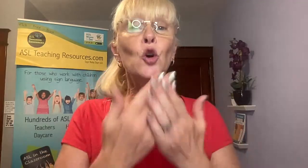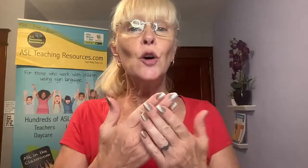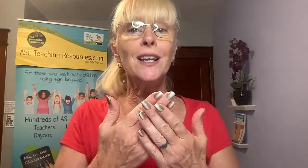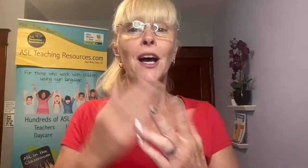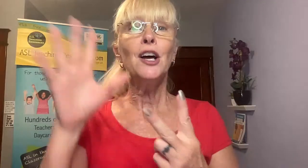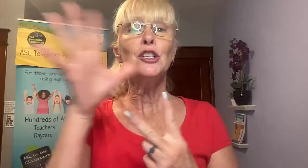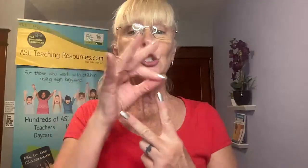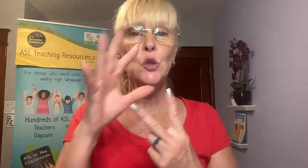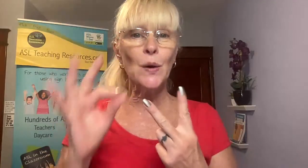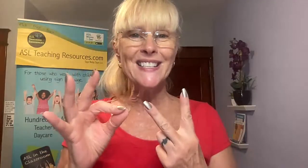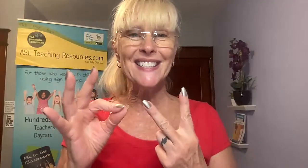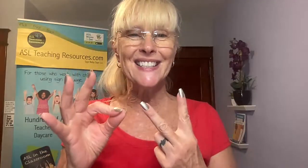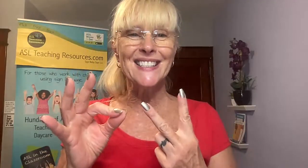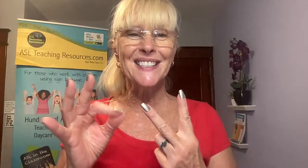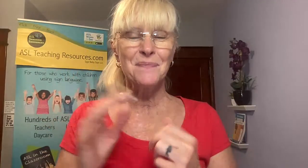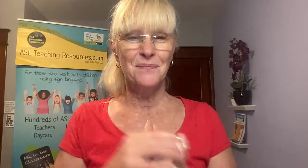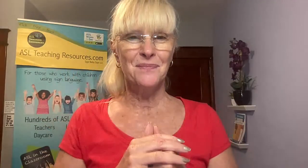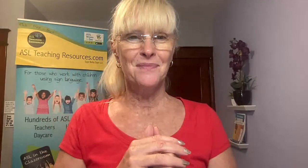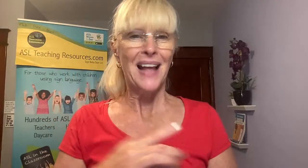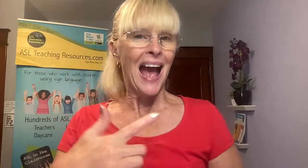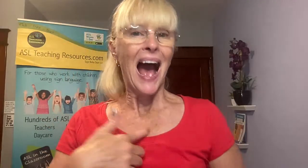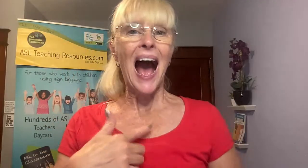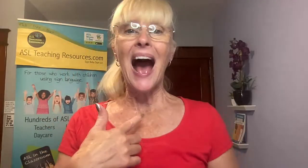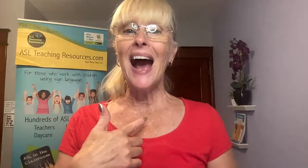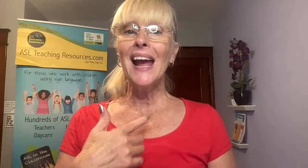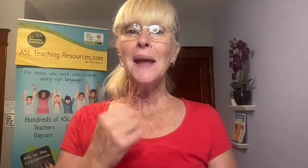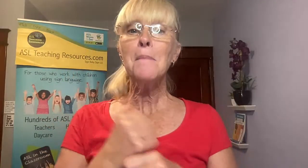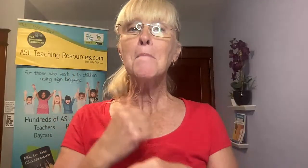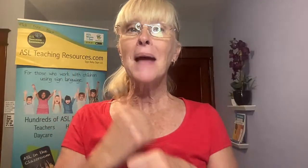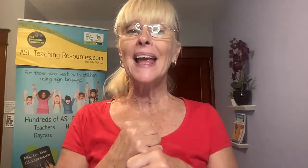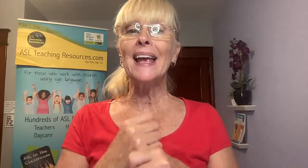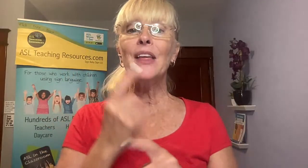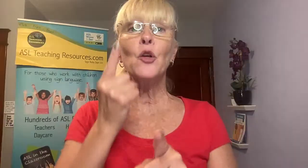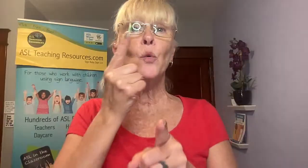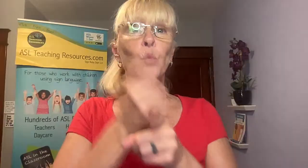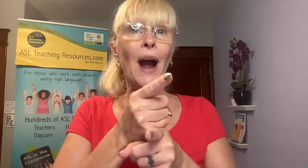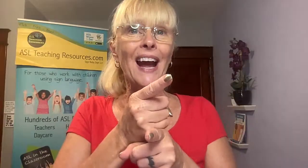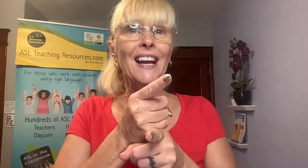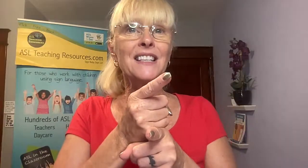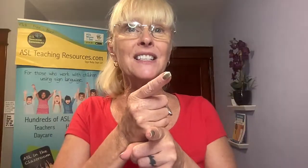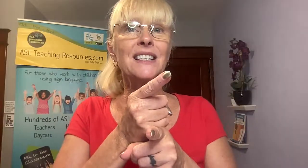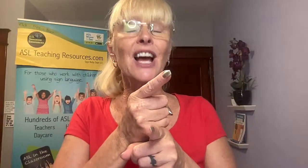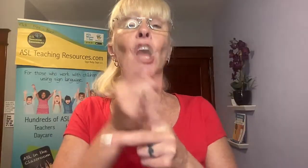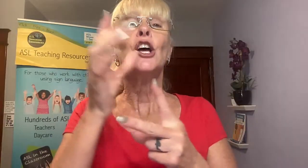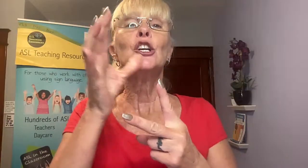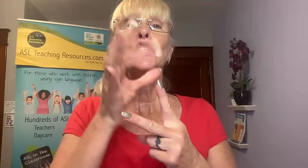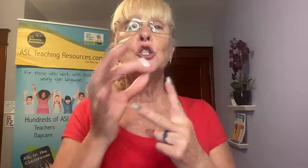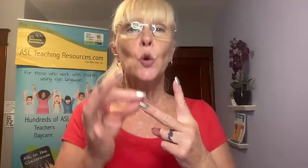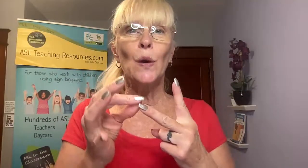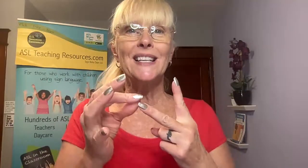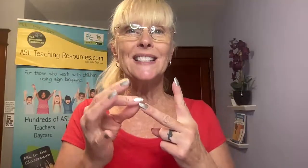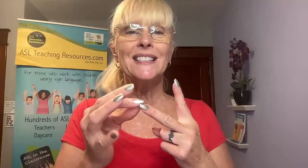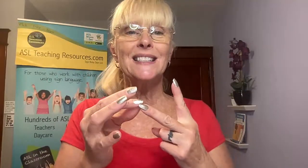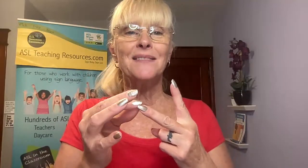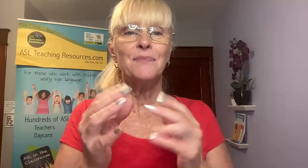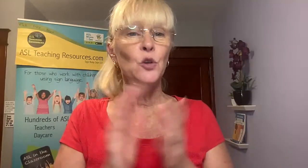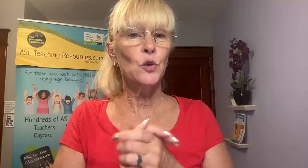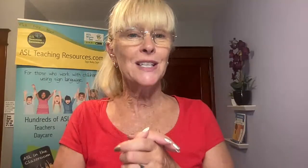Good choices. I make the right choice. You could